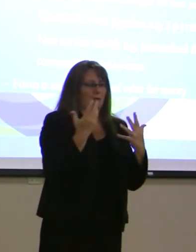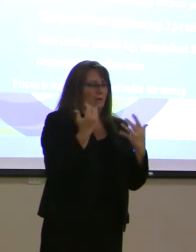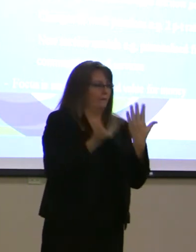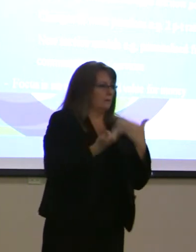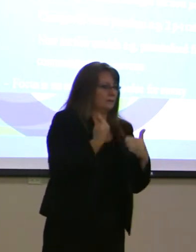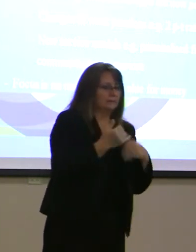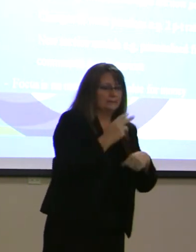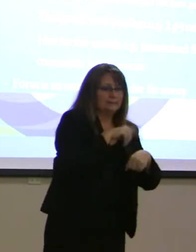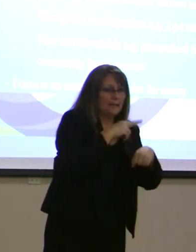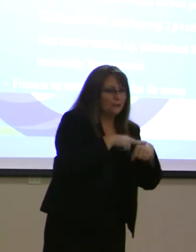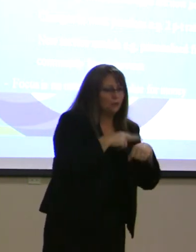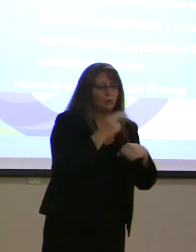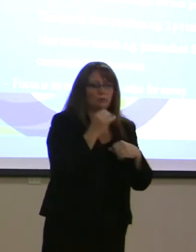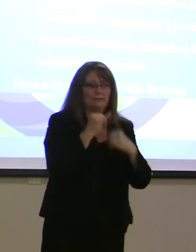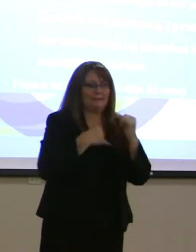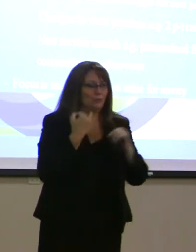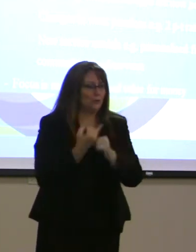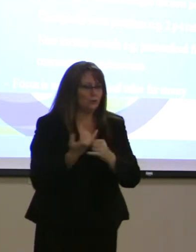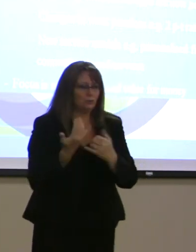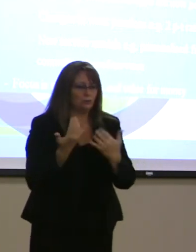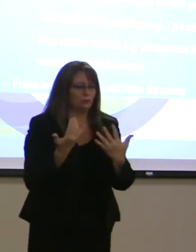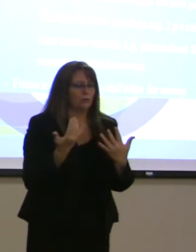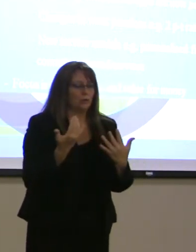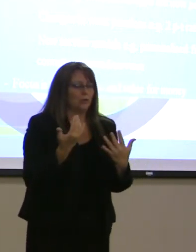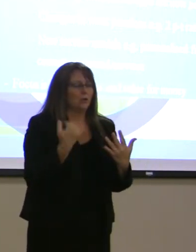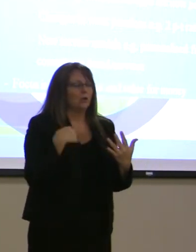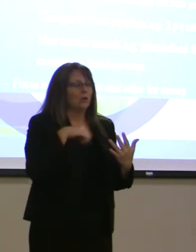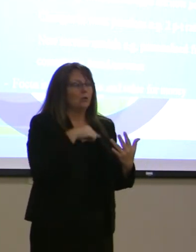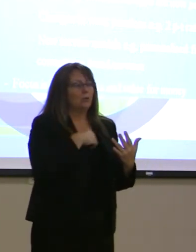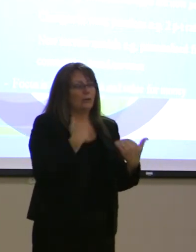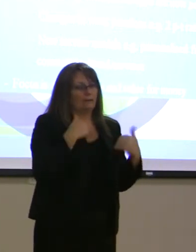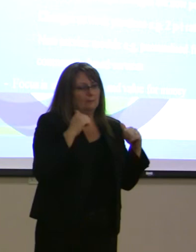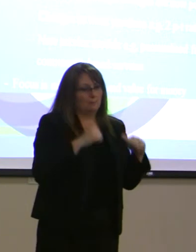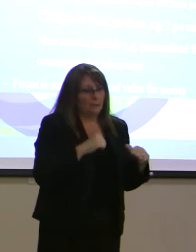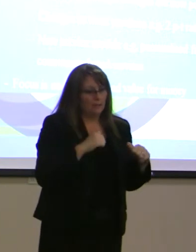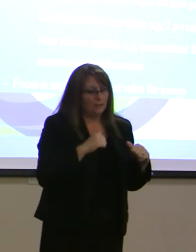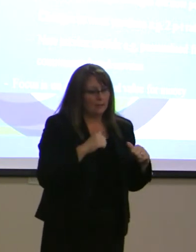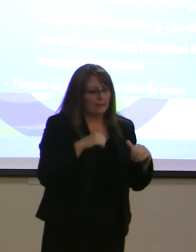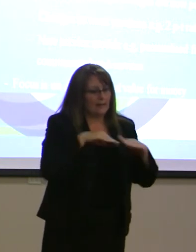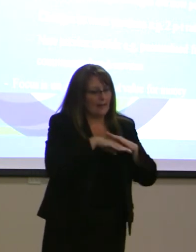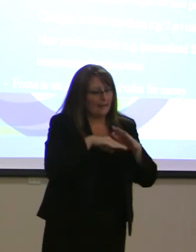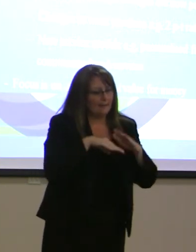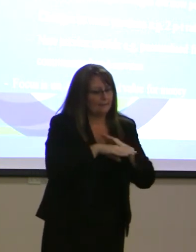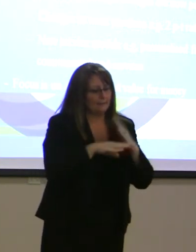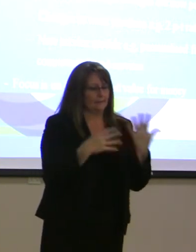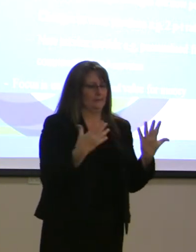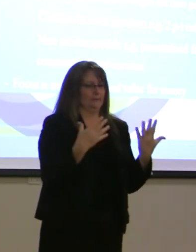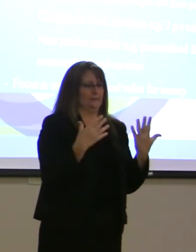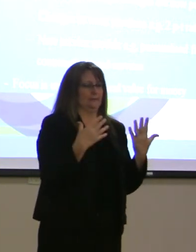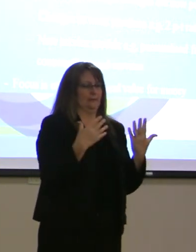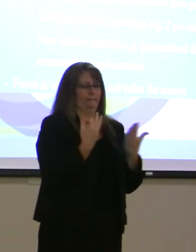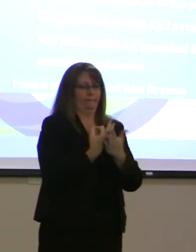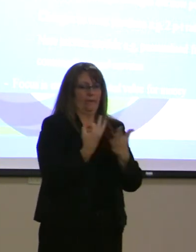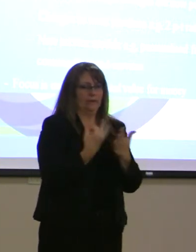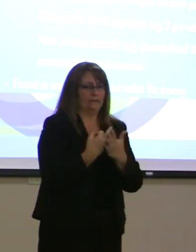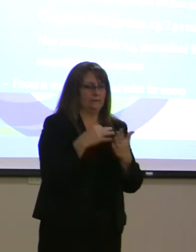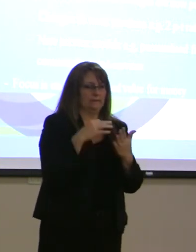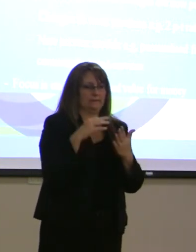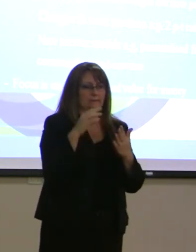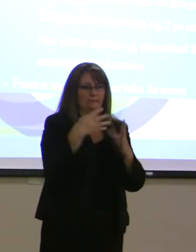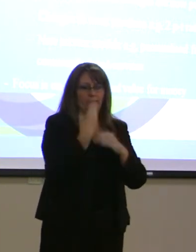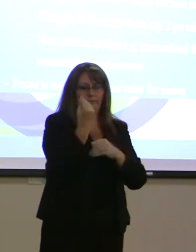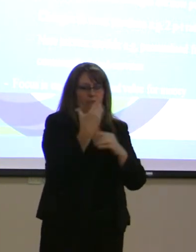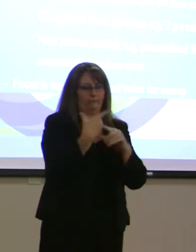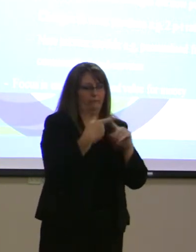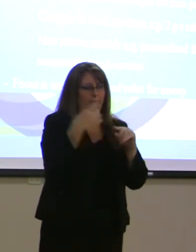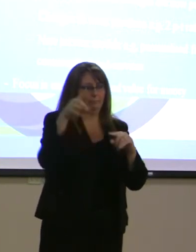ones or international ones. We have the ability to access the philanthropic funds, and as I said earlier, in relation to